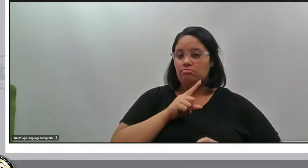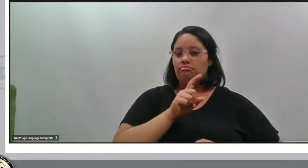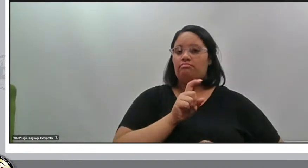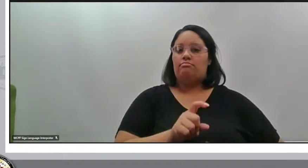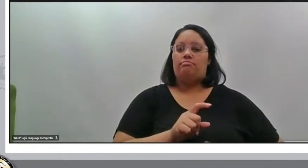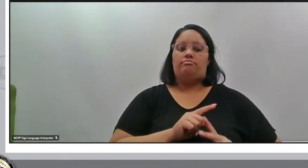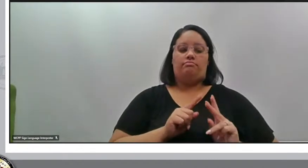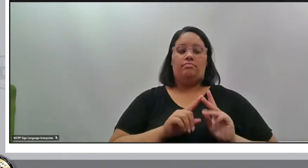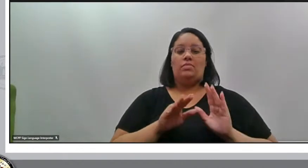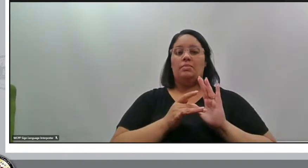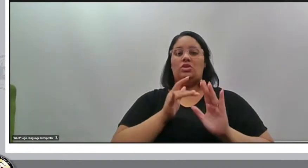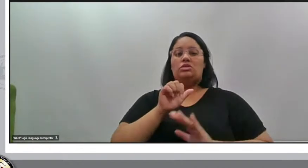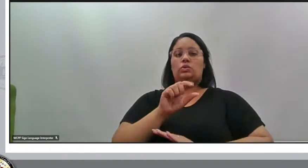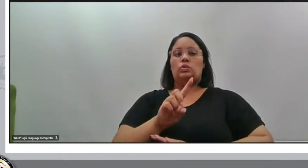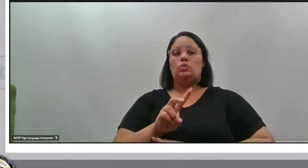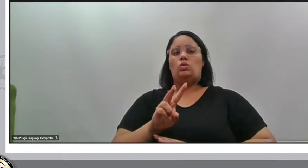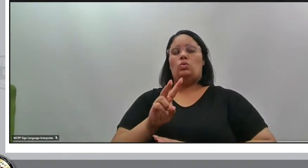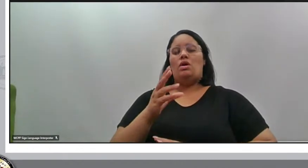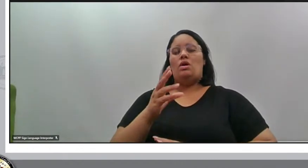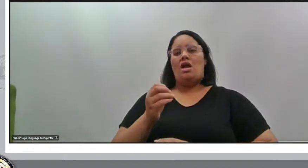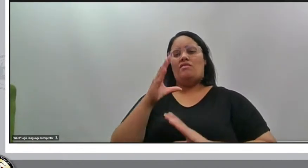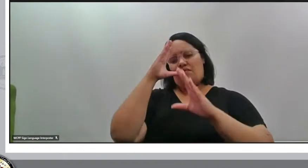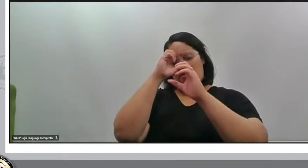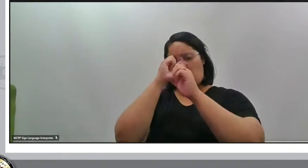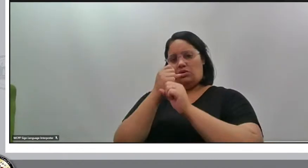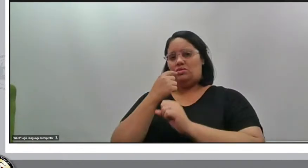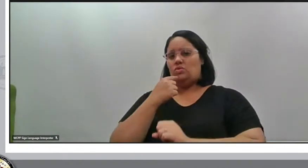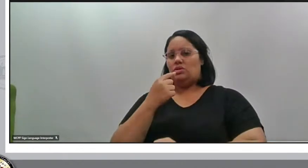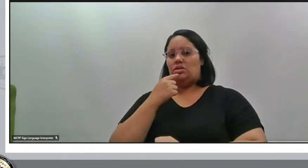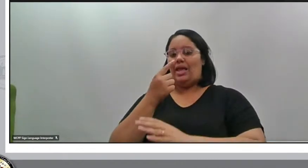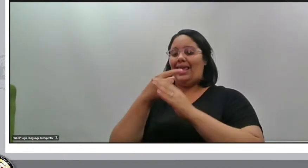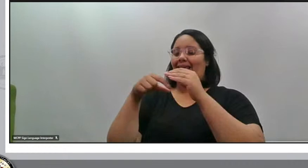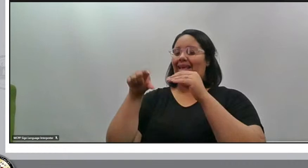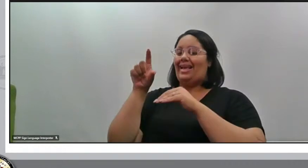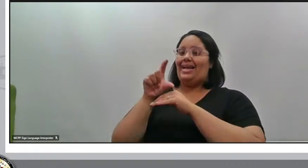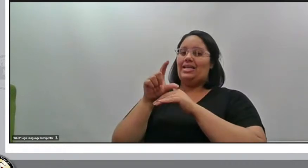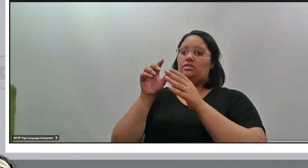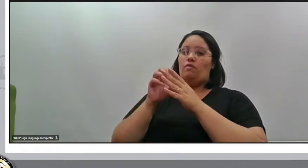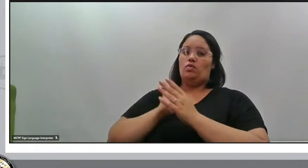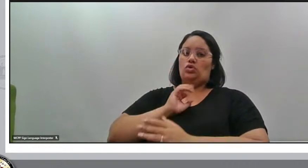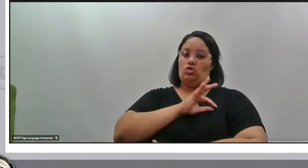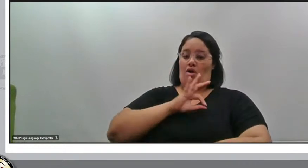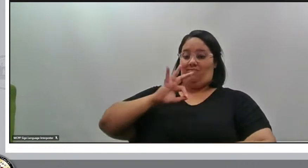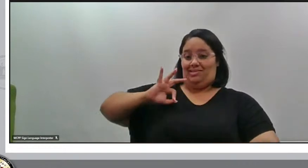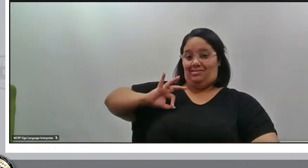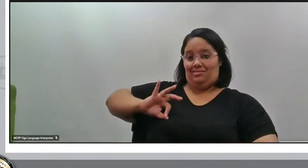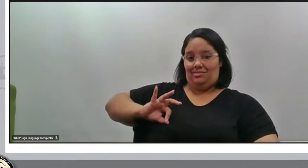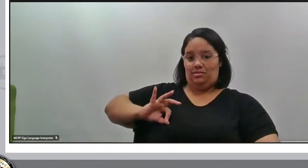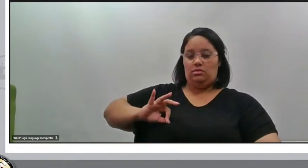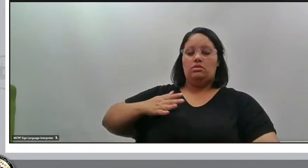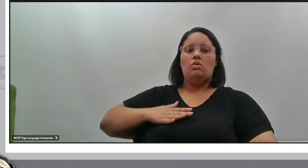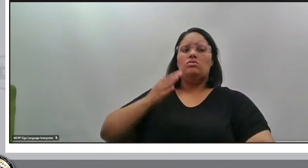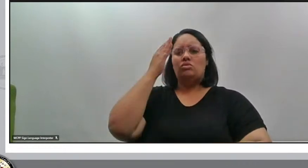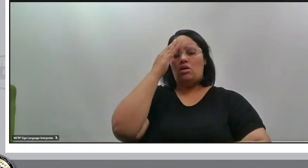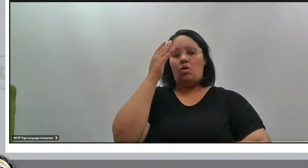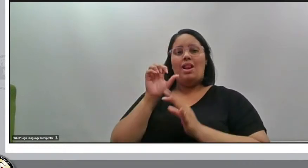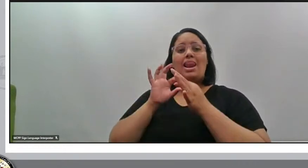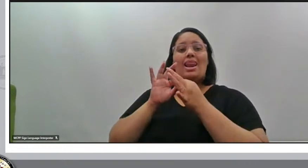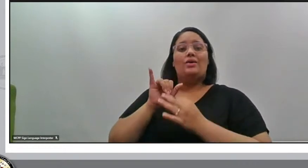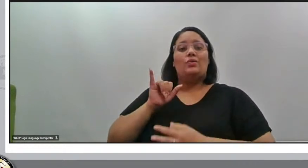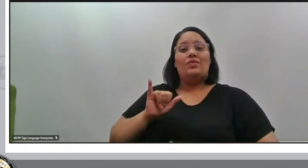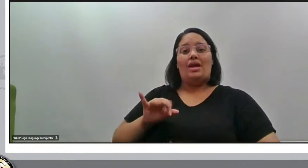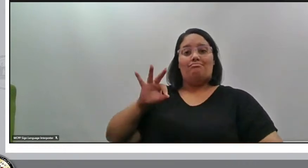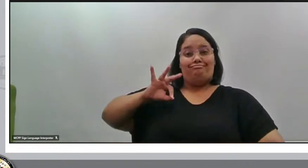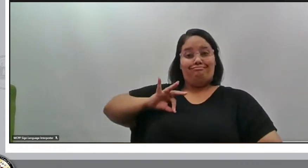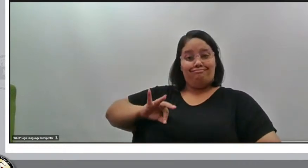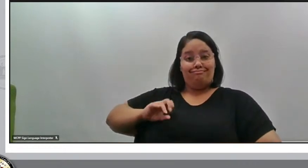62, there's a focus on saying that the increase is largely observed in the compensation of employees. And I wanted to ask, with regards to that increase of